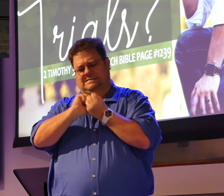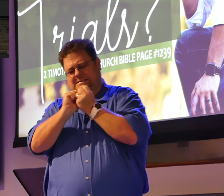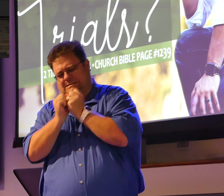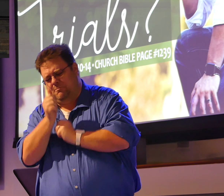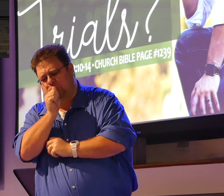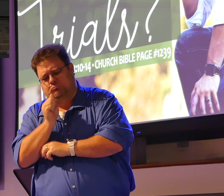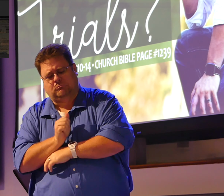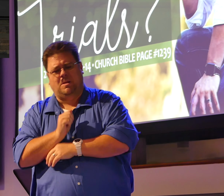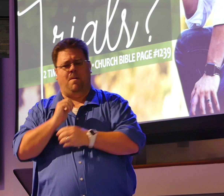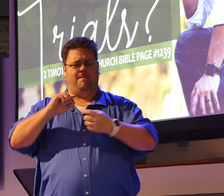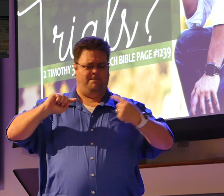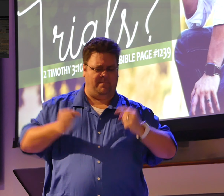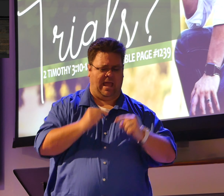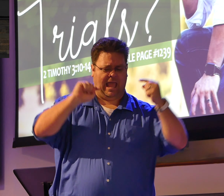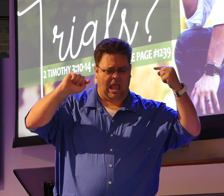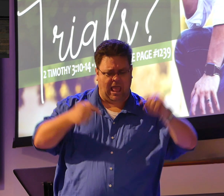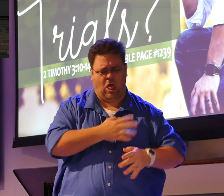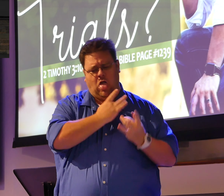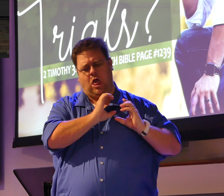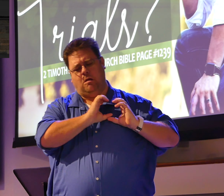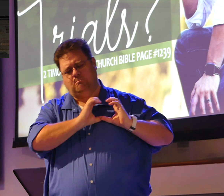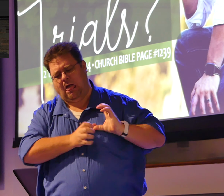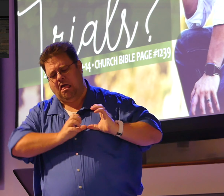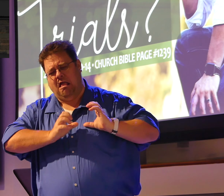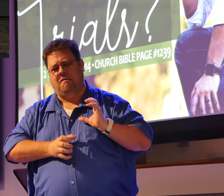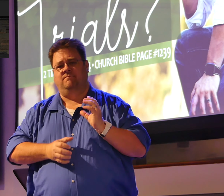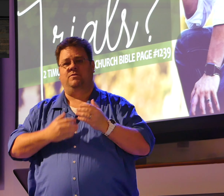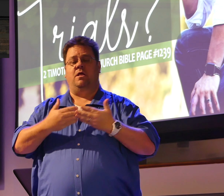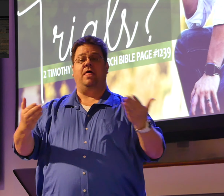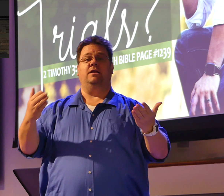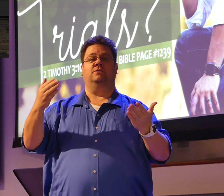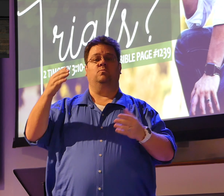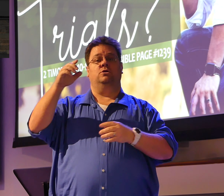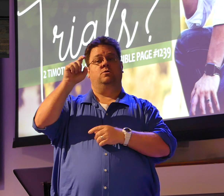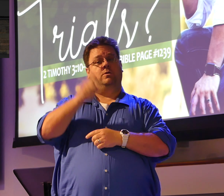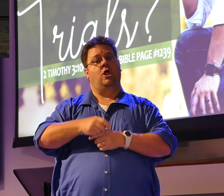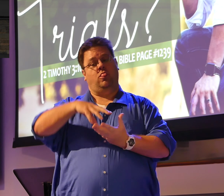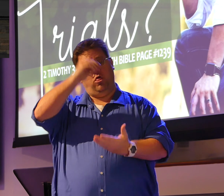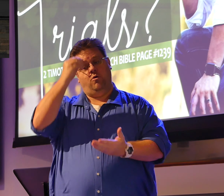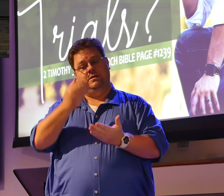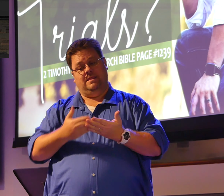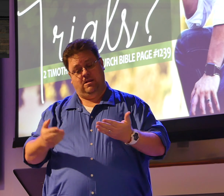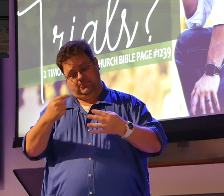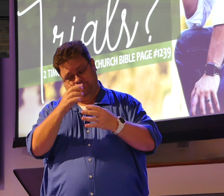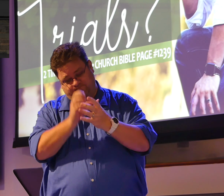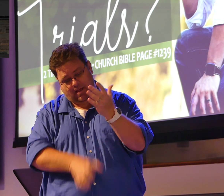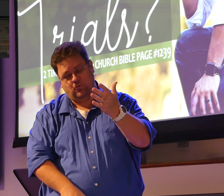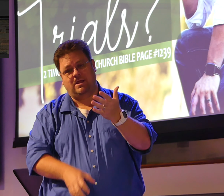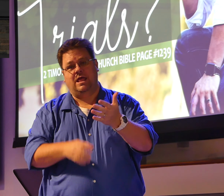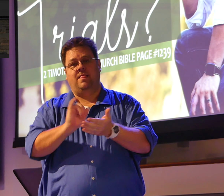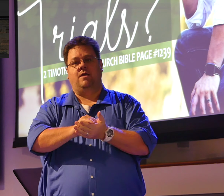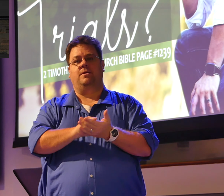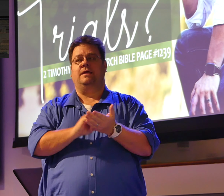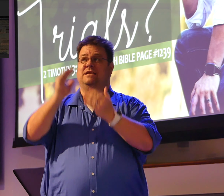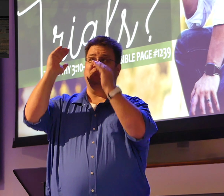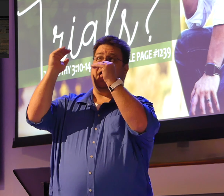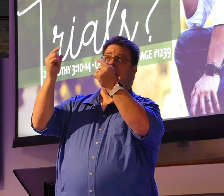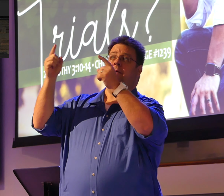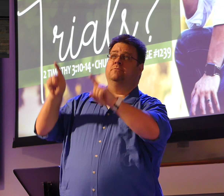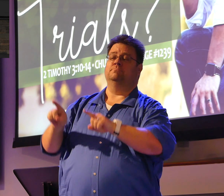problems, when we go through suffering, when we go through pain, when we go through heartache, there are definitely some things we learn here in this text